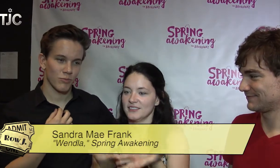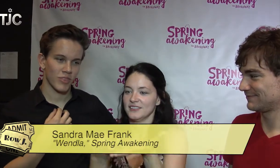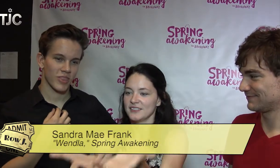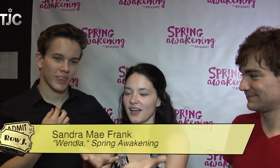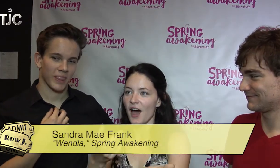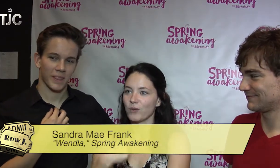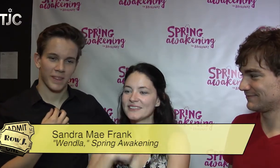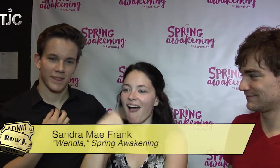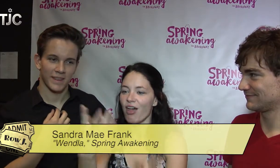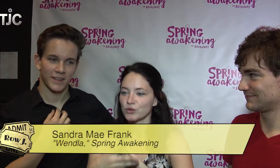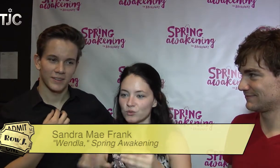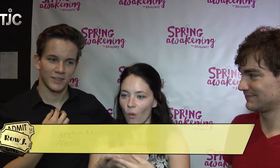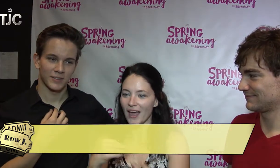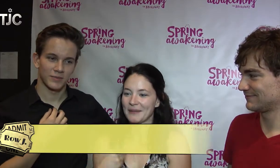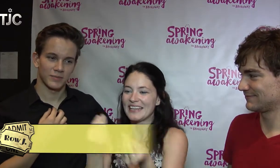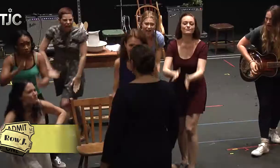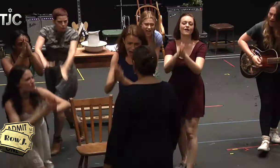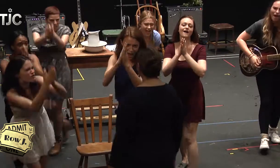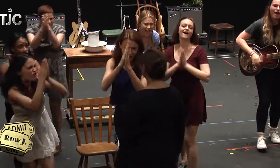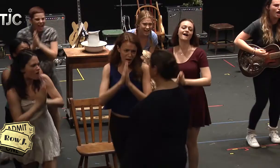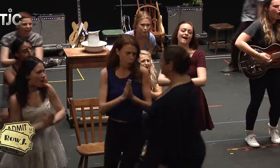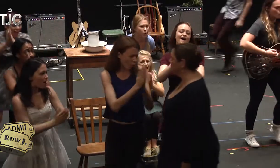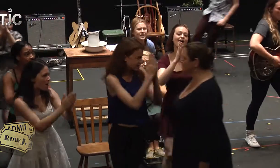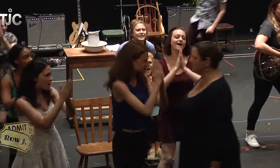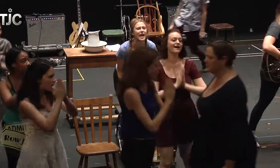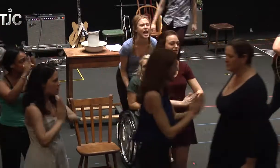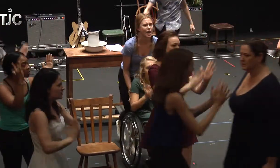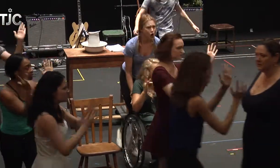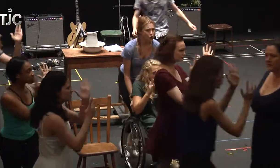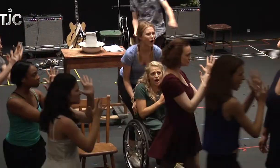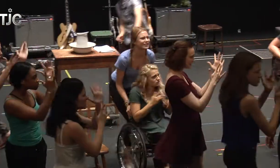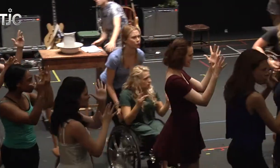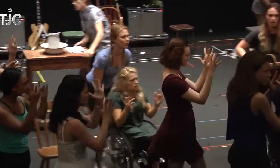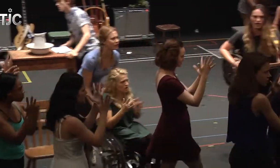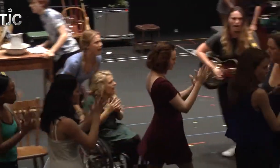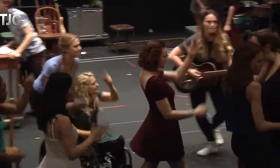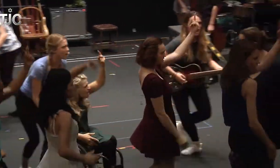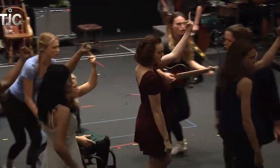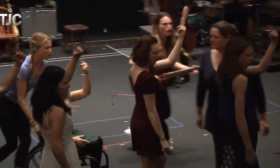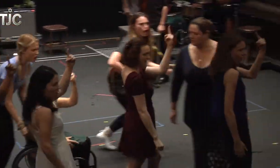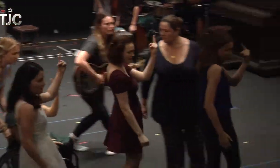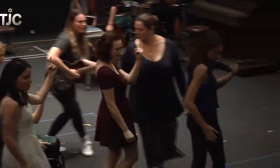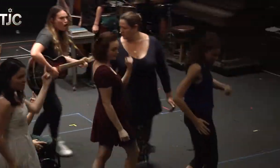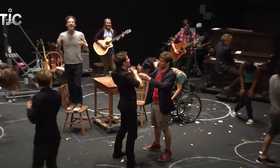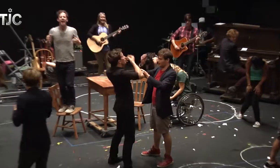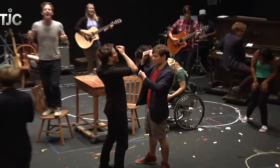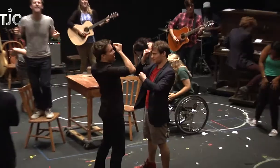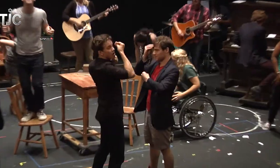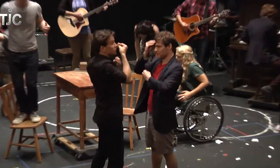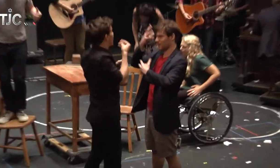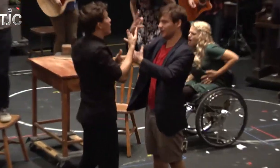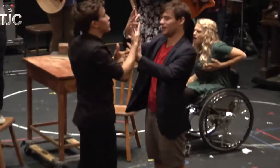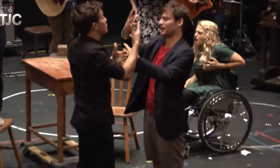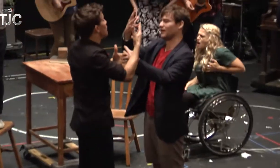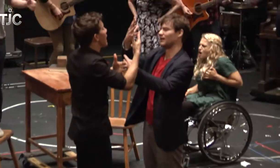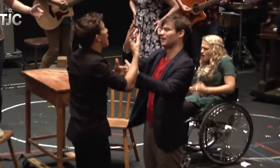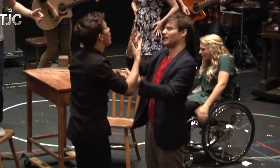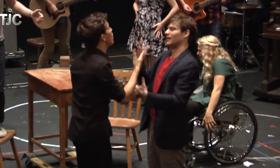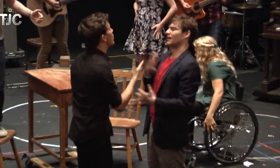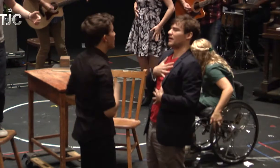different languages happening at the same time. I convey the image, the feeling, and the rhythm of the music. For both the deaf actors adapting to